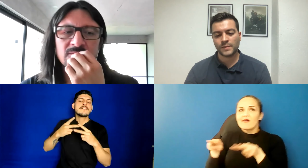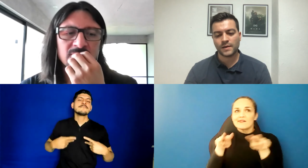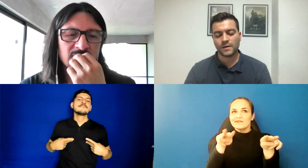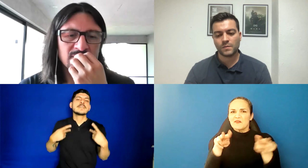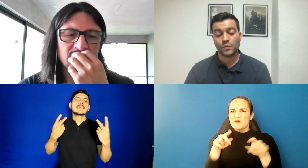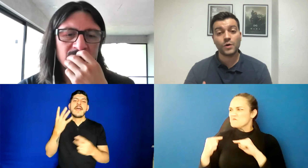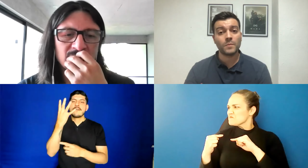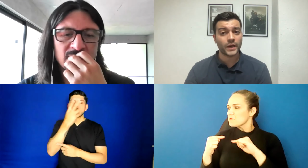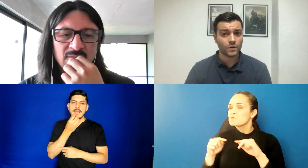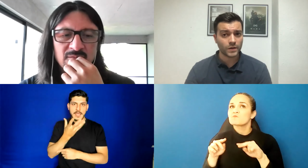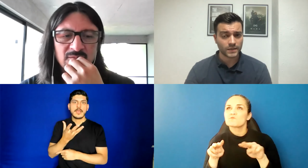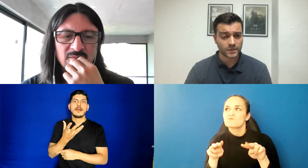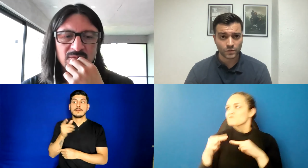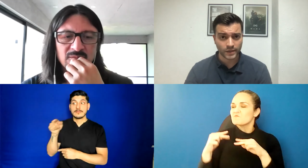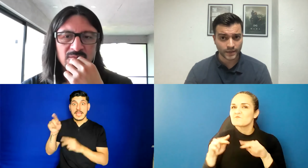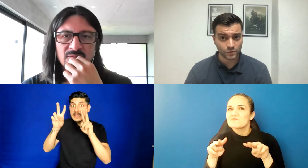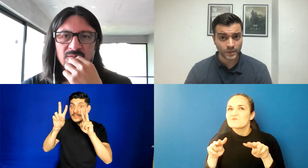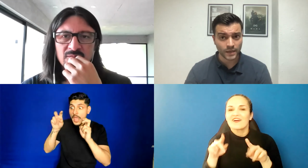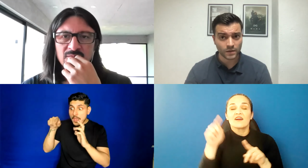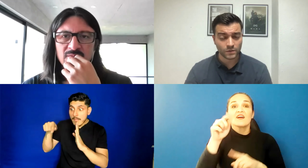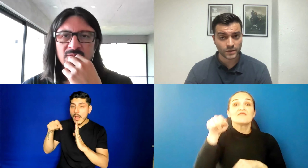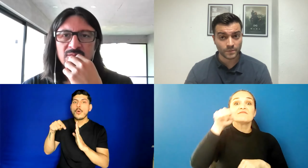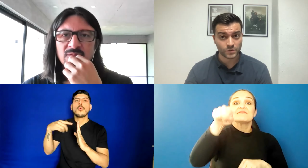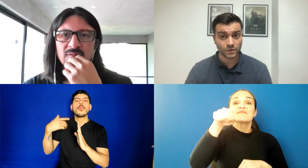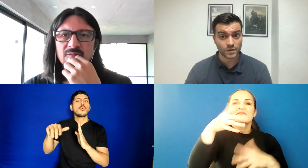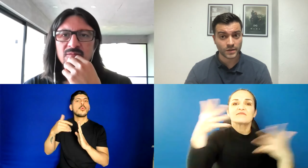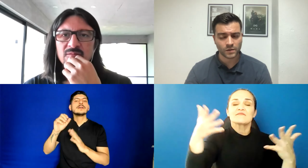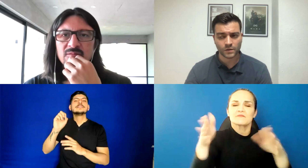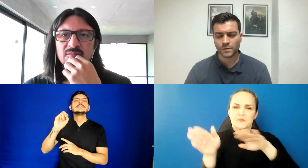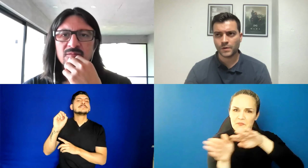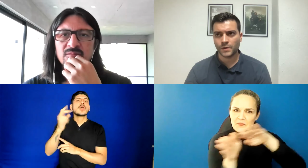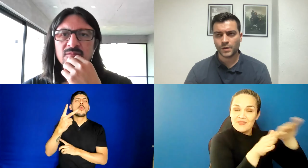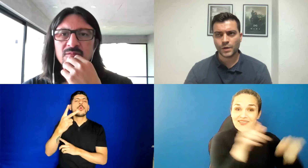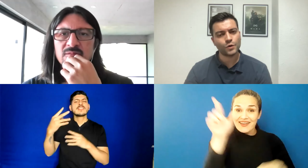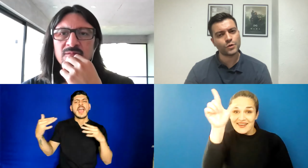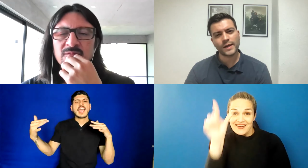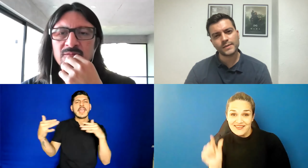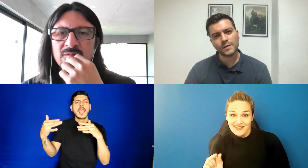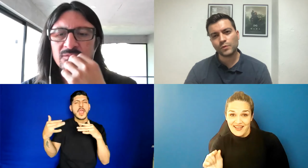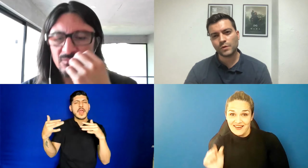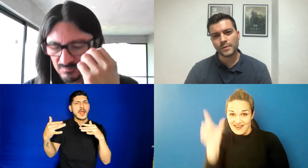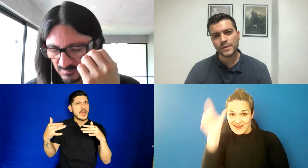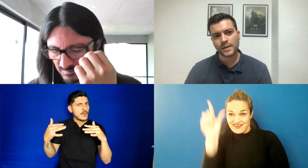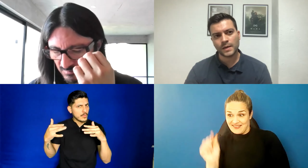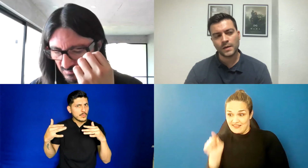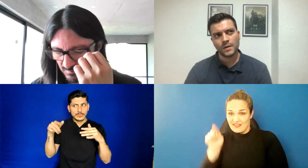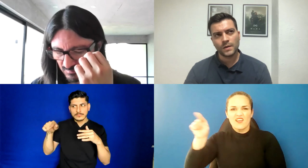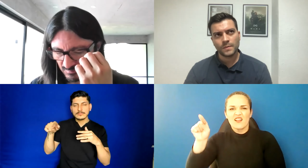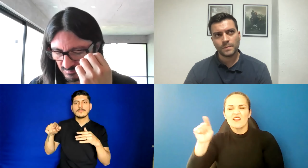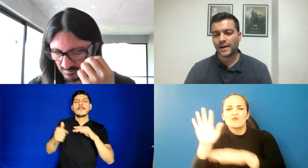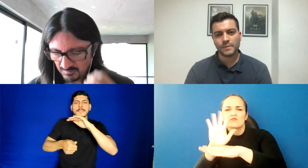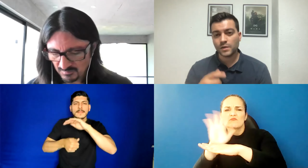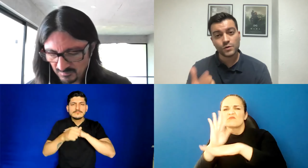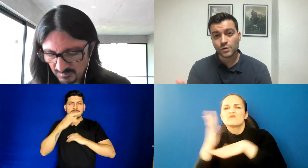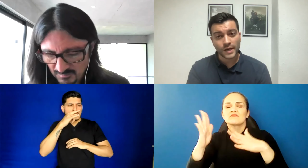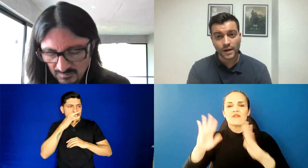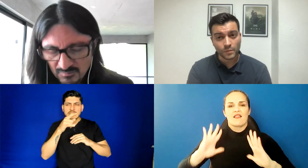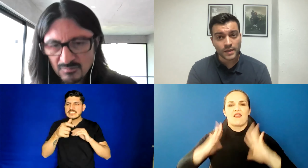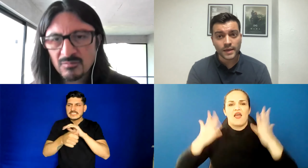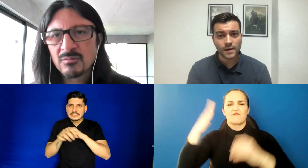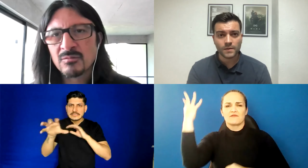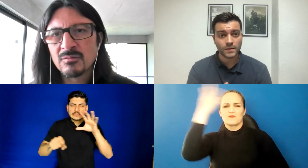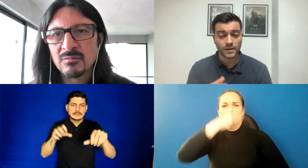is, when we face reality, we have to face, in that particular case,